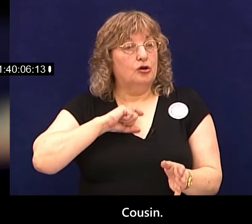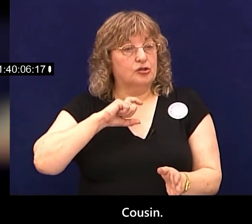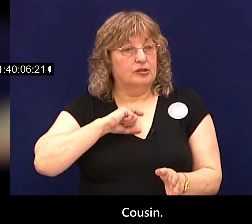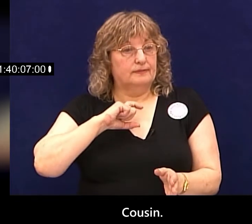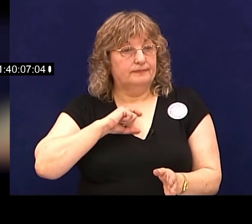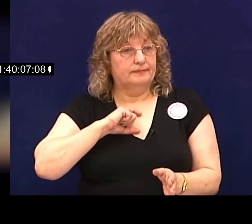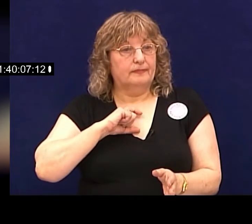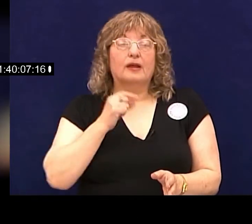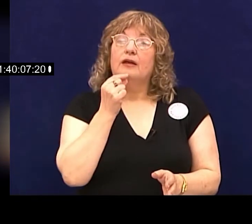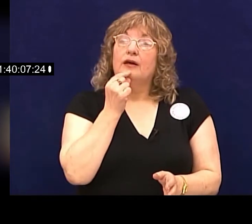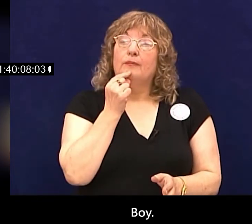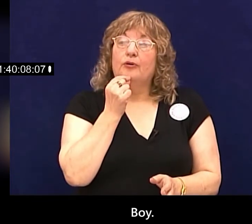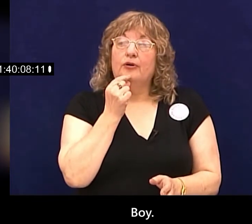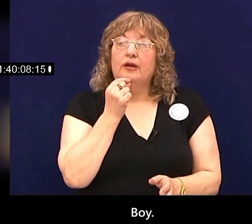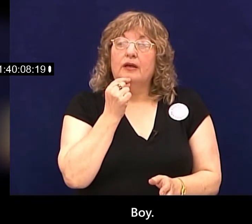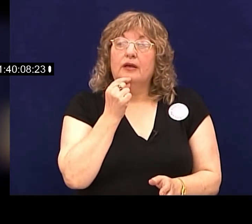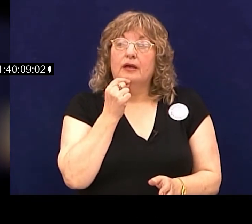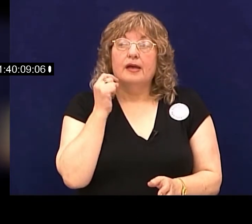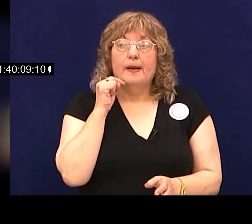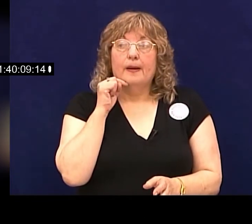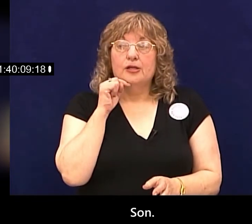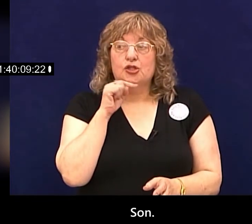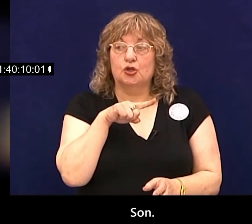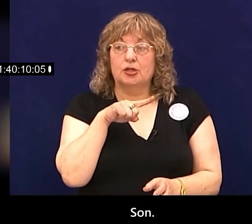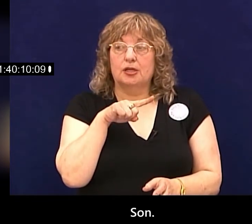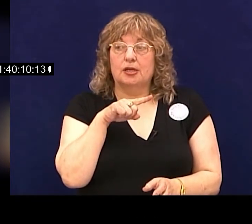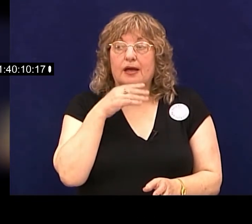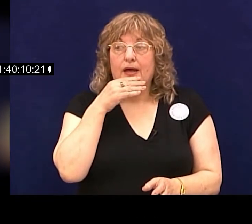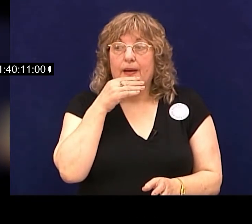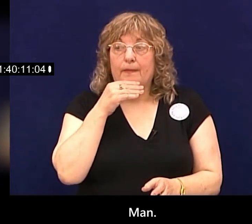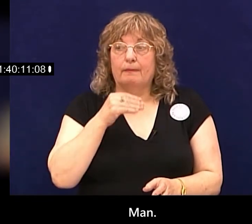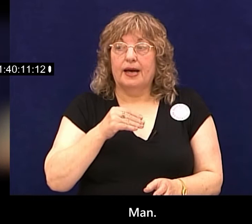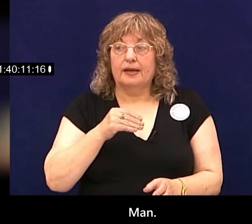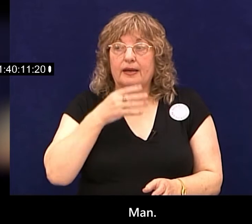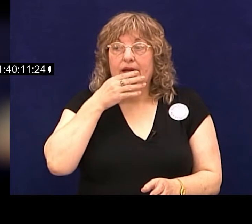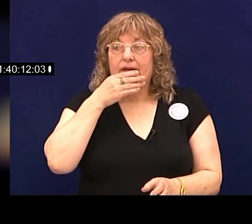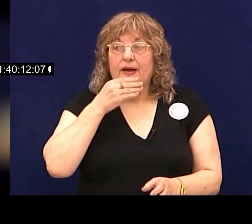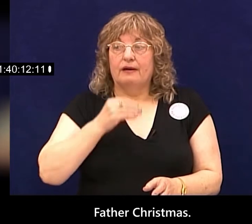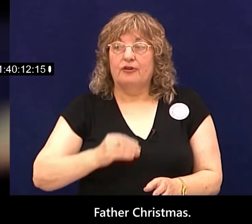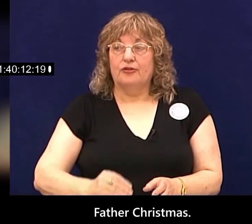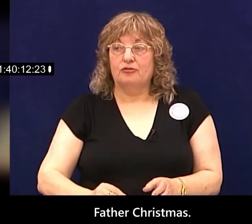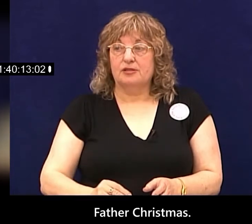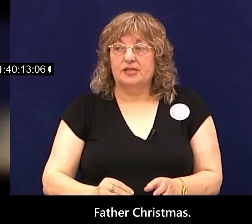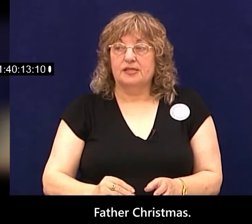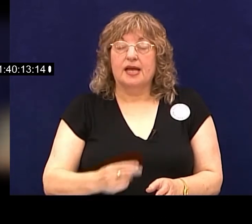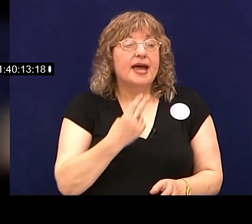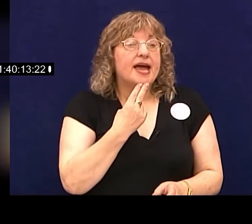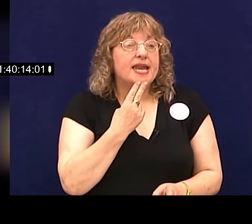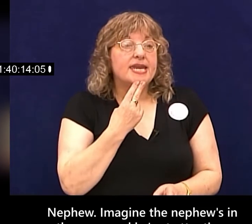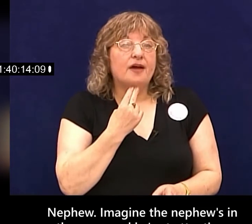cousin, boy, son, man, Father Christmas.